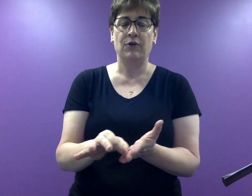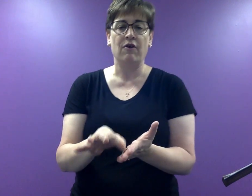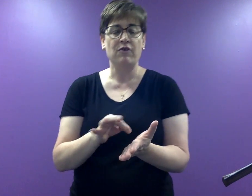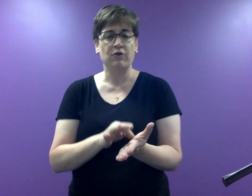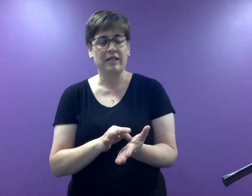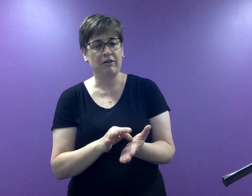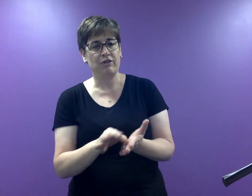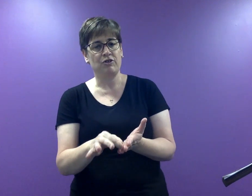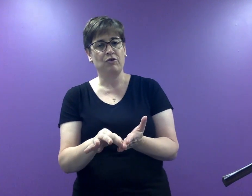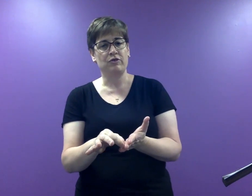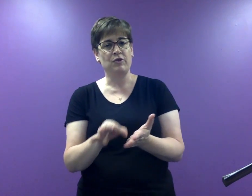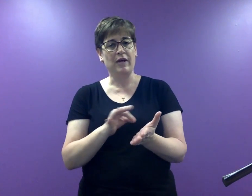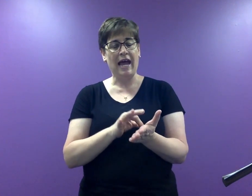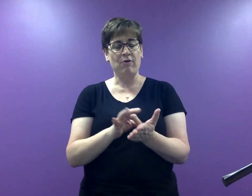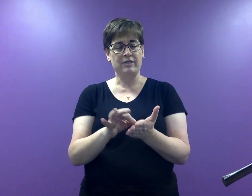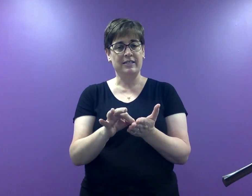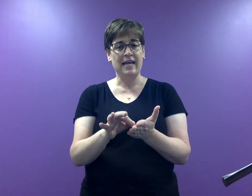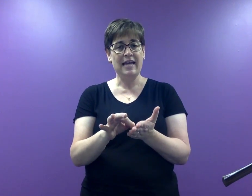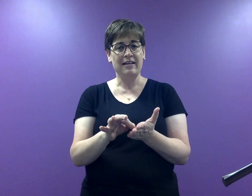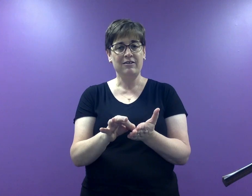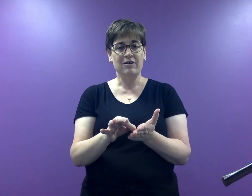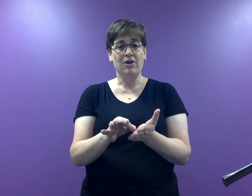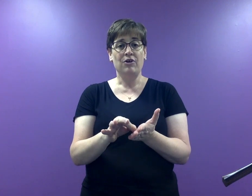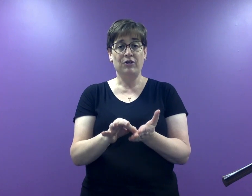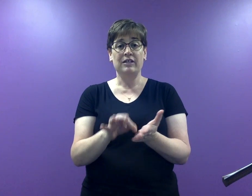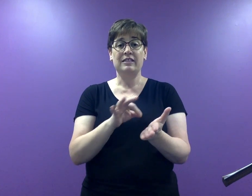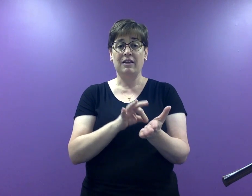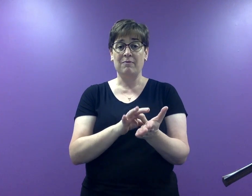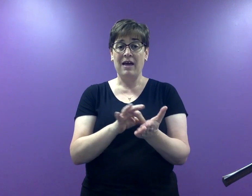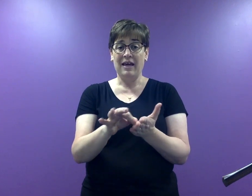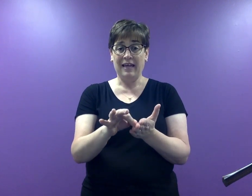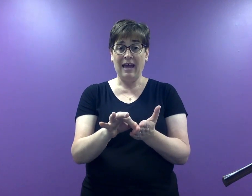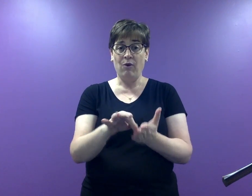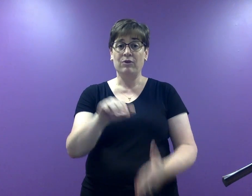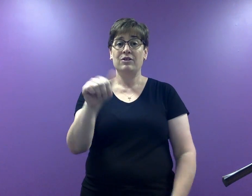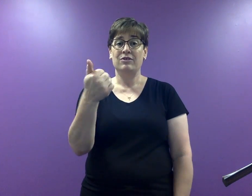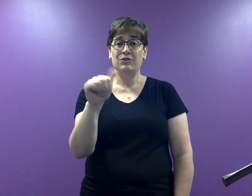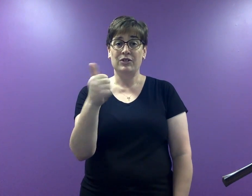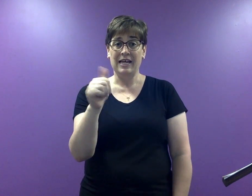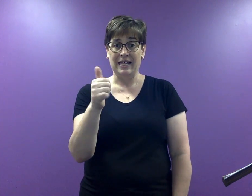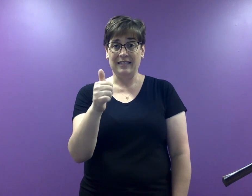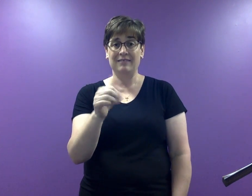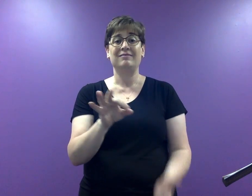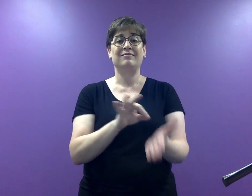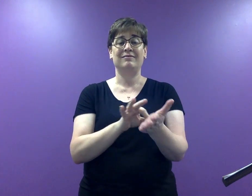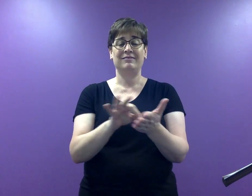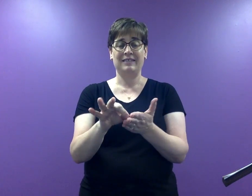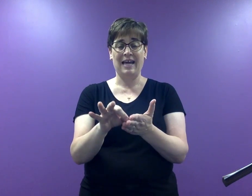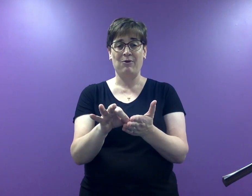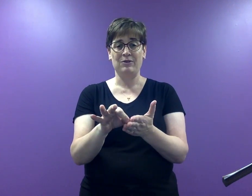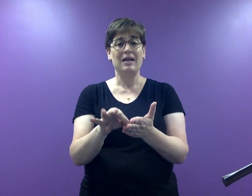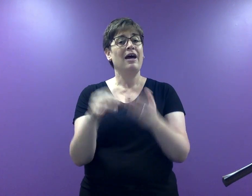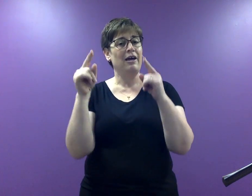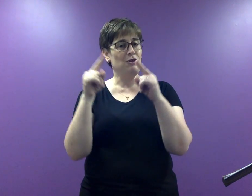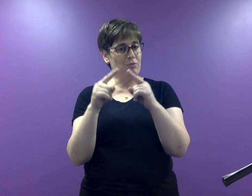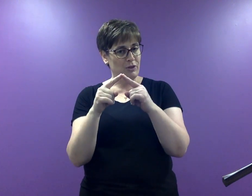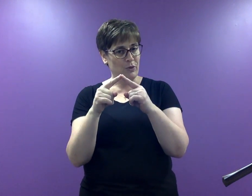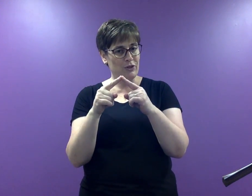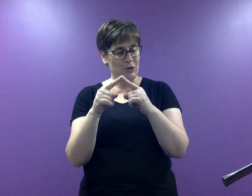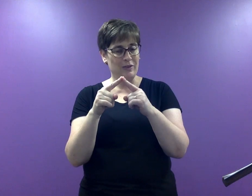So if you were telling your children to count to 10, you're going to tell them count to 10. Count. And you can put the word 2 in there